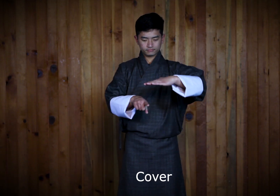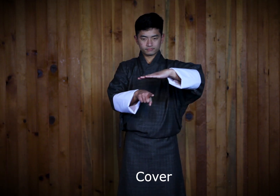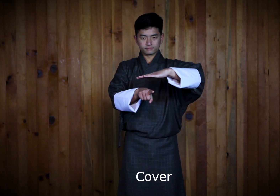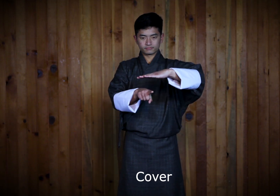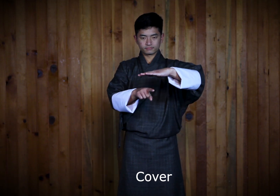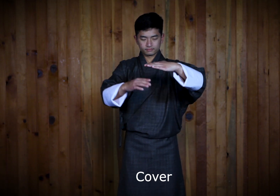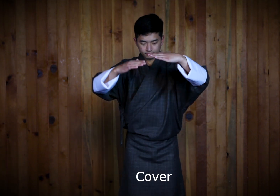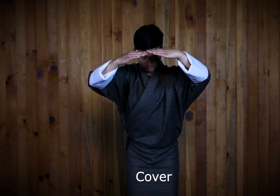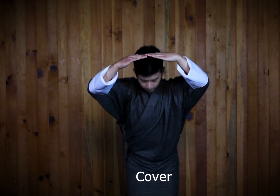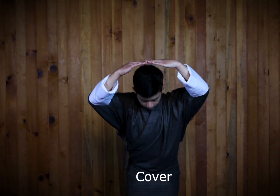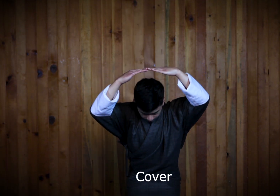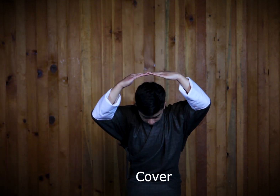cover,